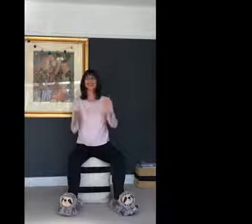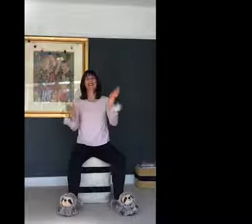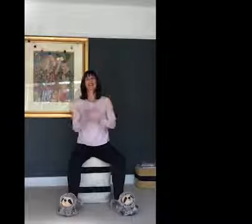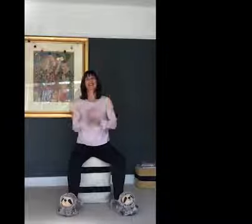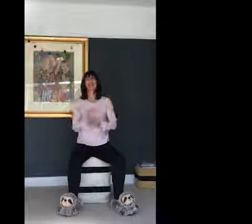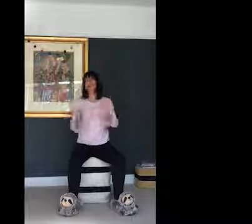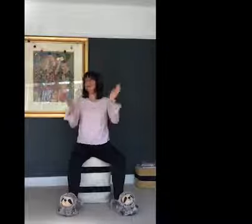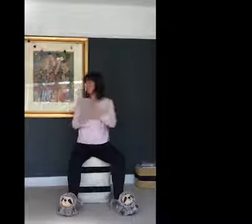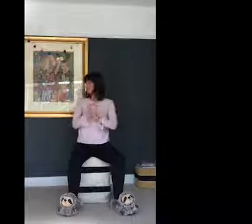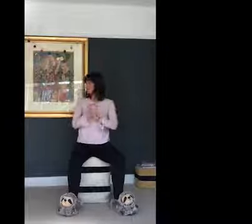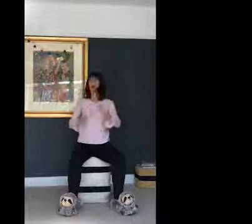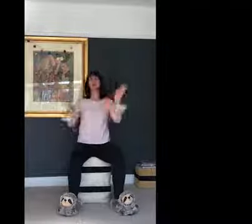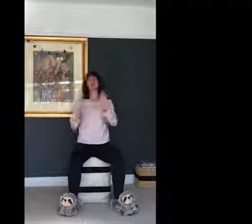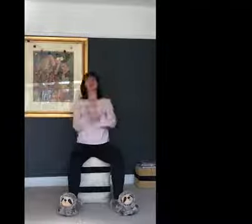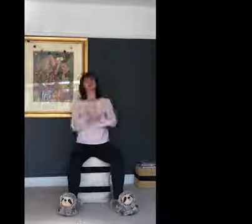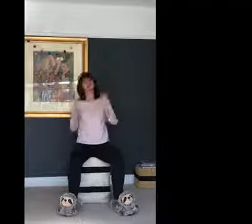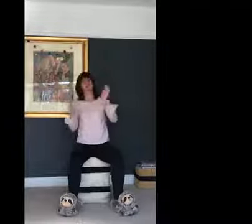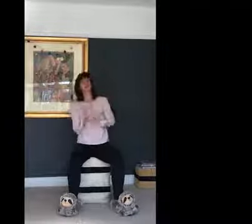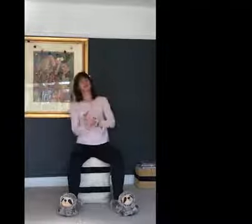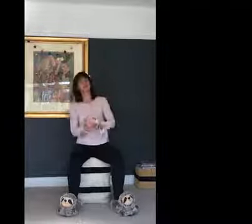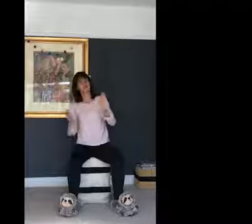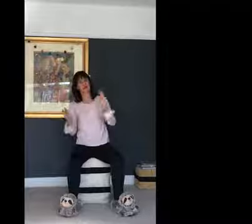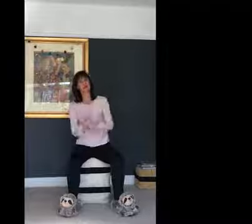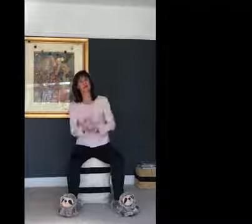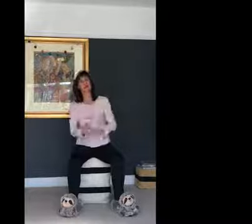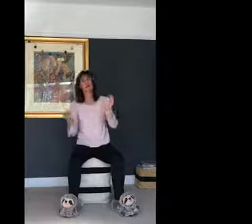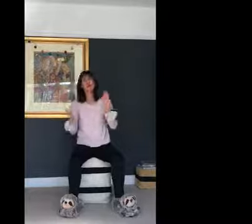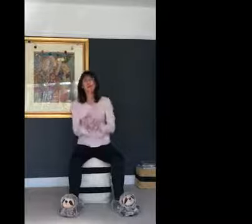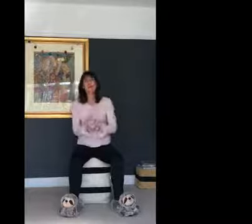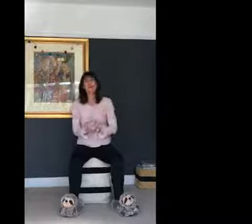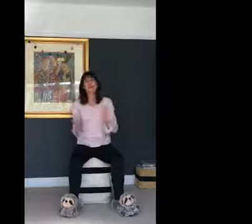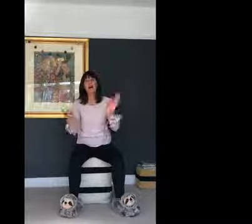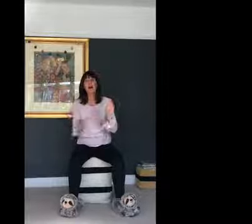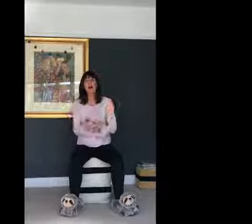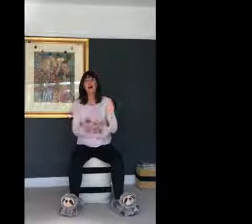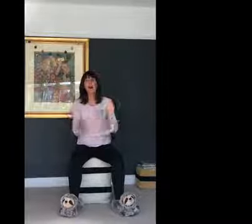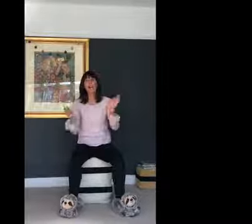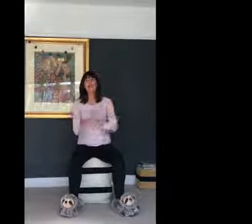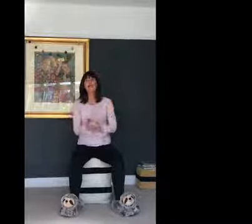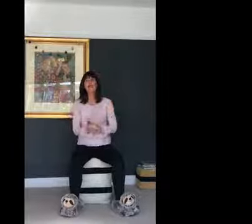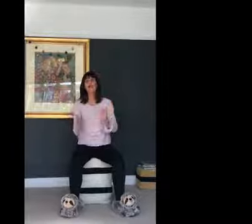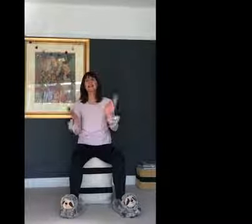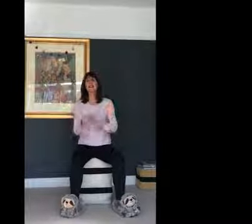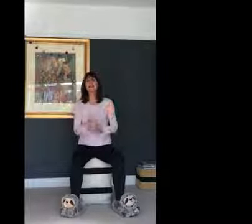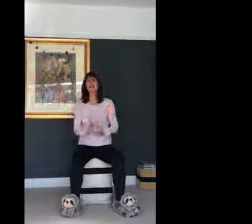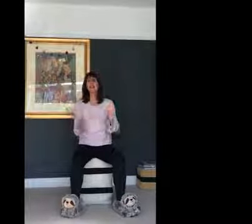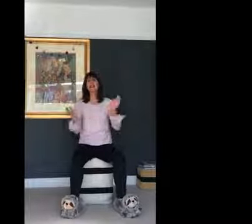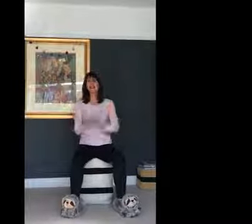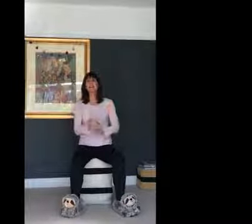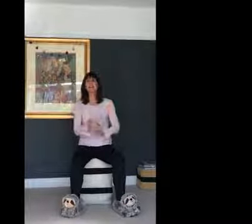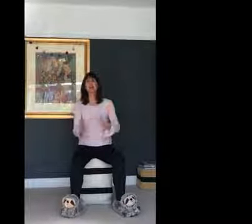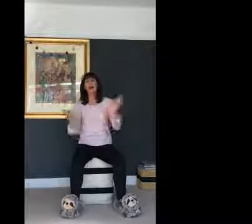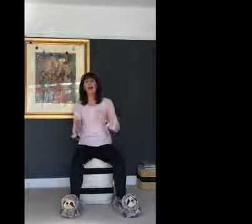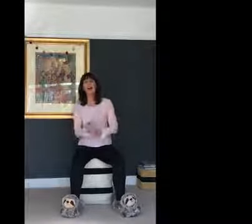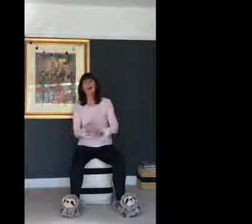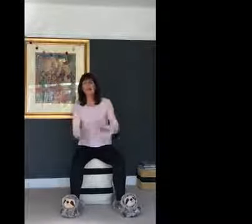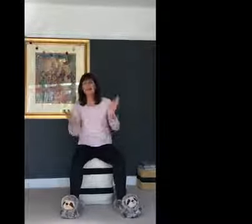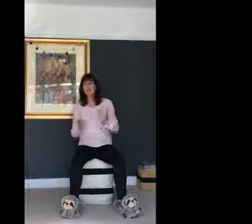Ready? Ready? Ready? Here we go. Clap your hands, everyone together. Clap your hands as the